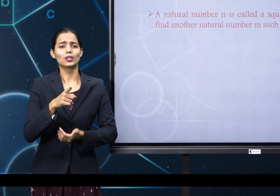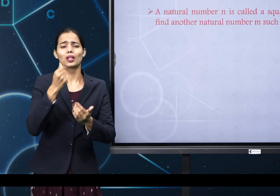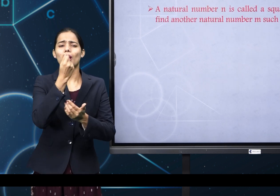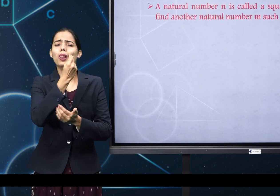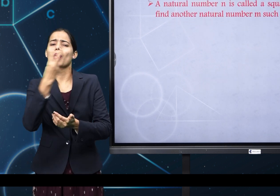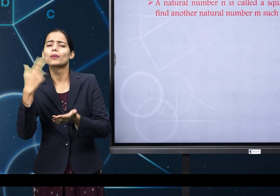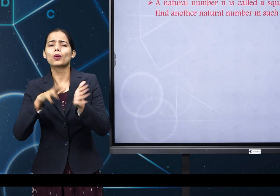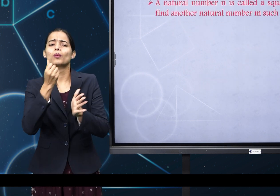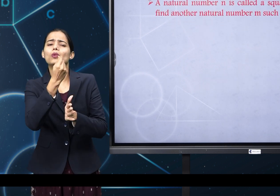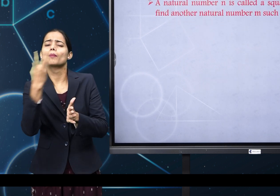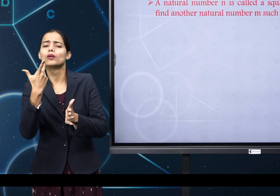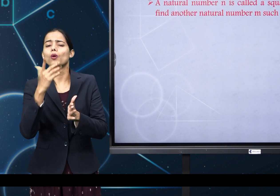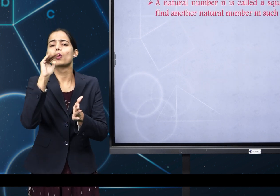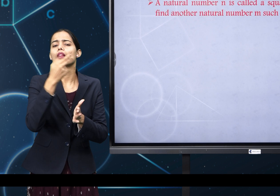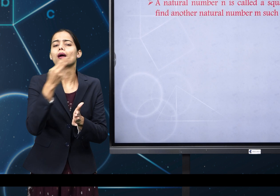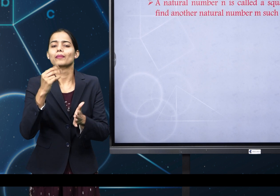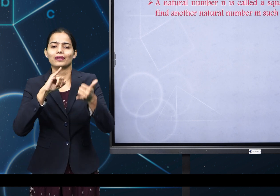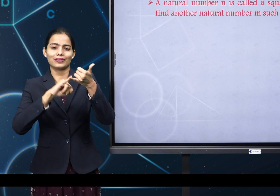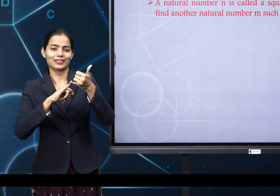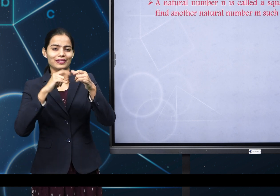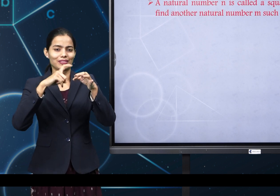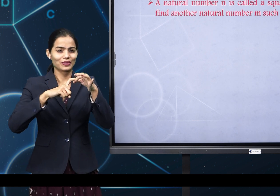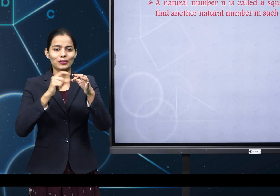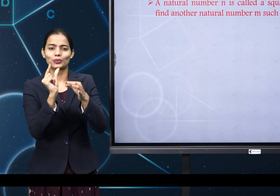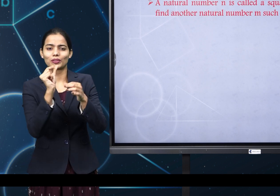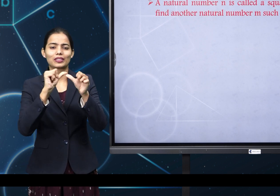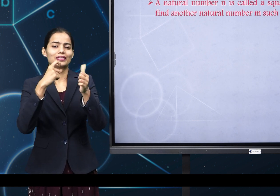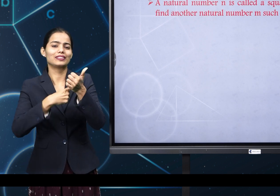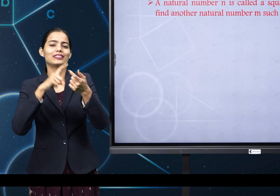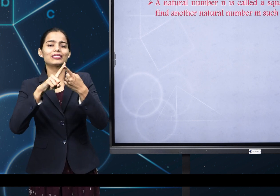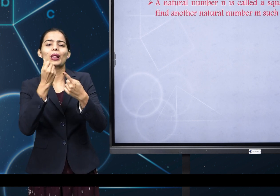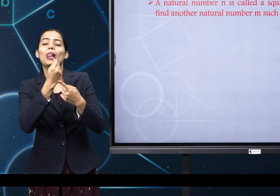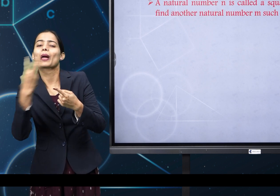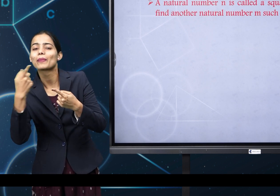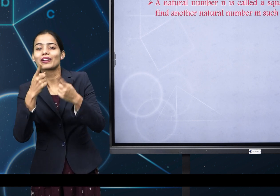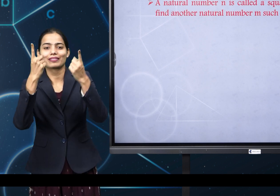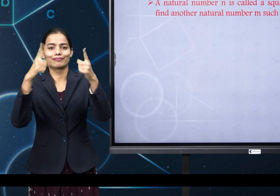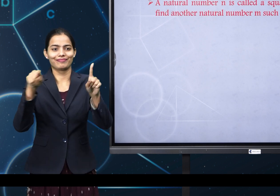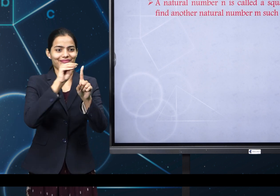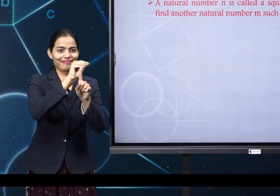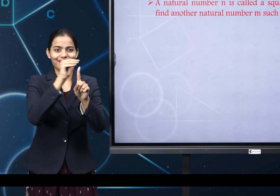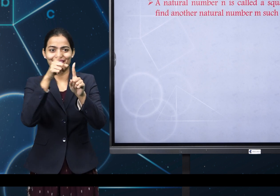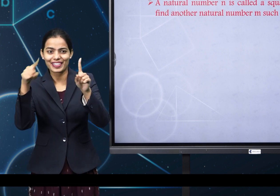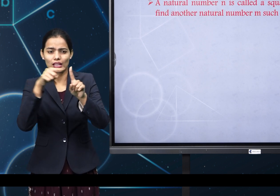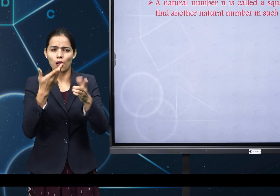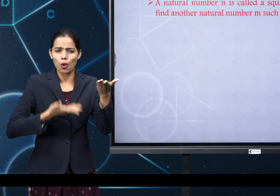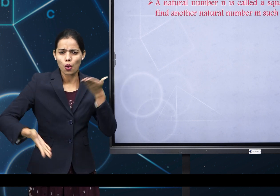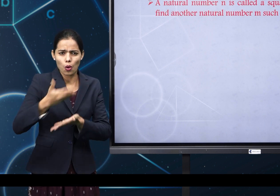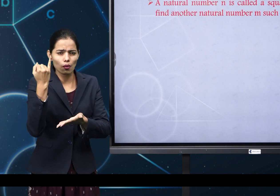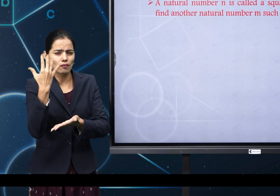A natural number n is called a square number. If we can find another natural number m